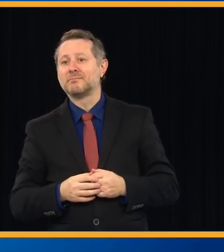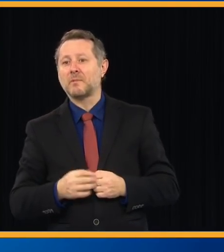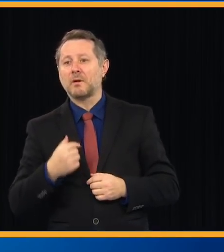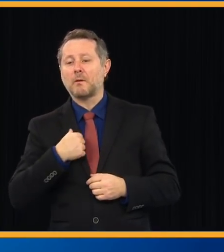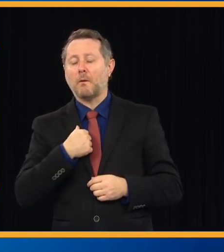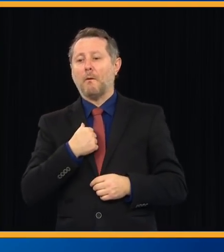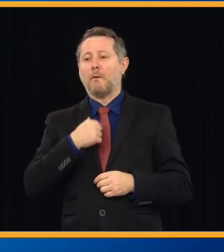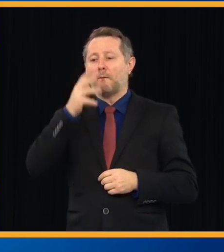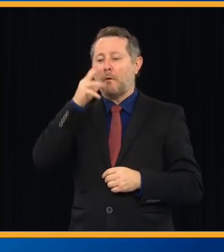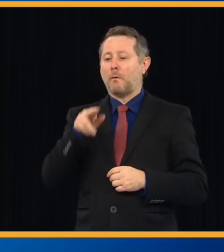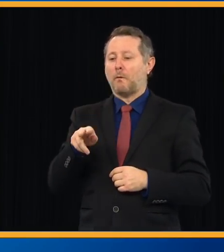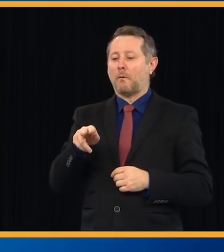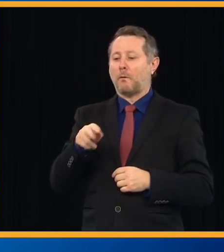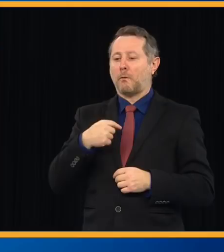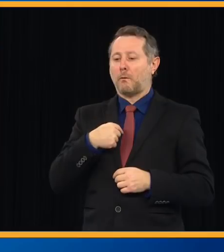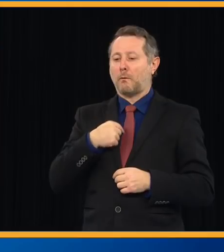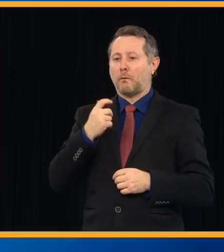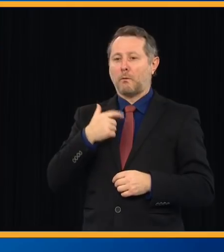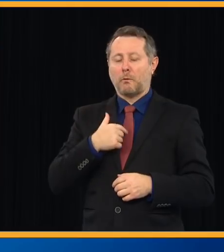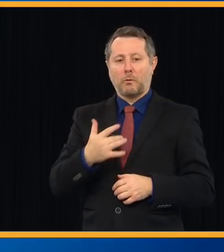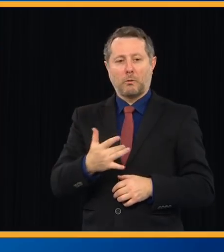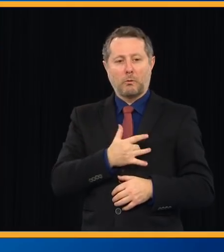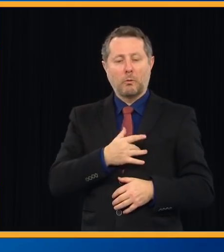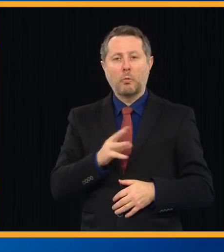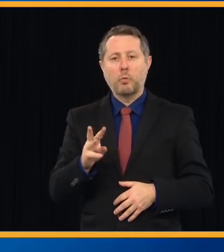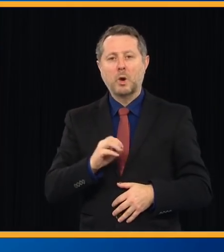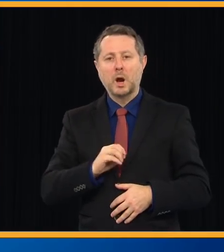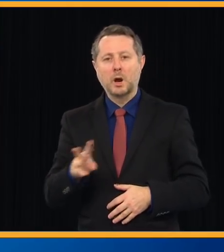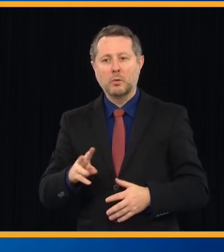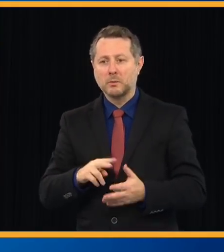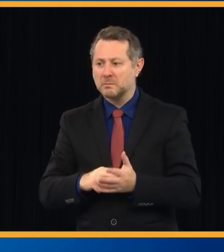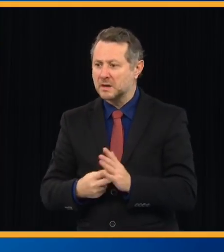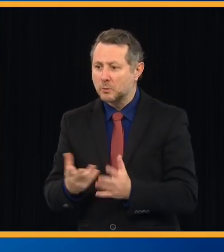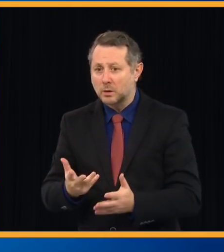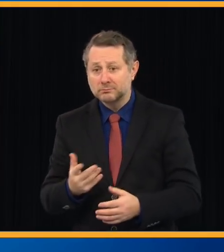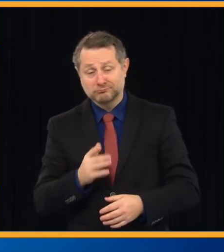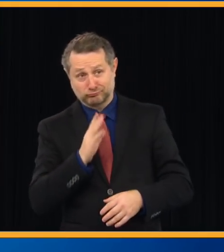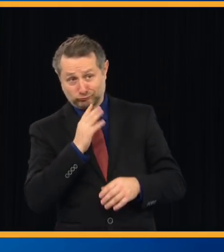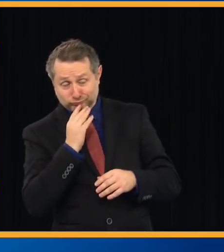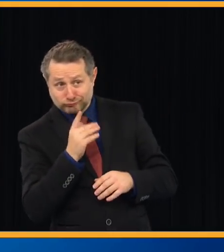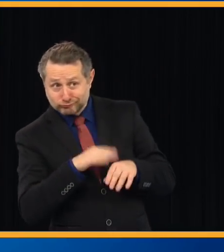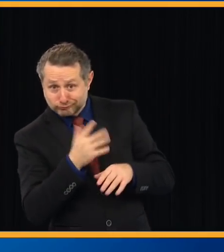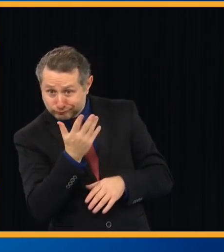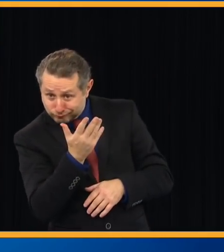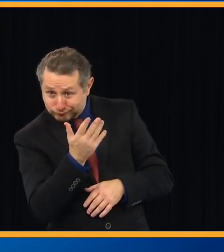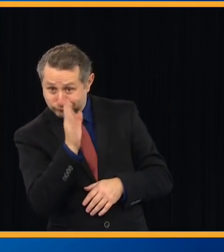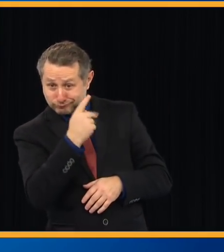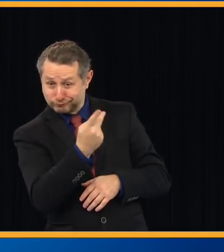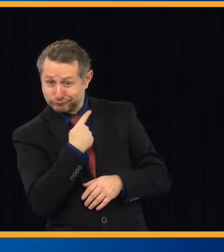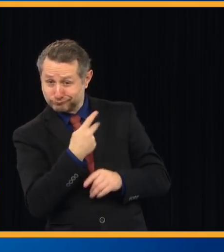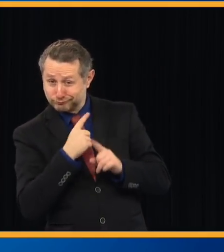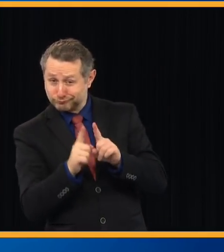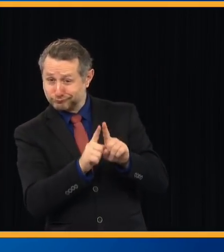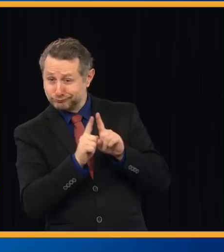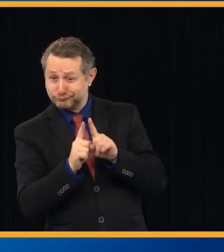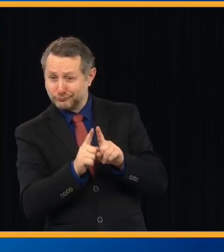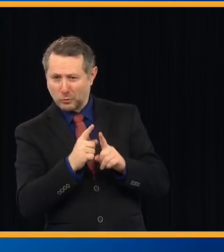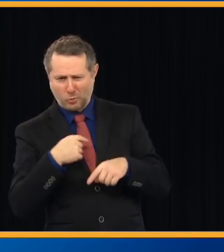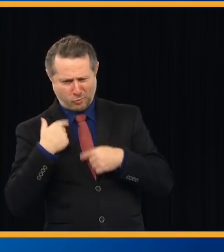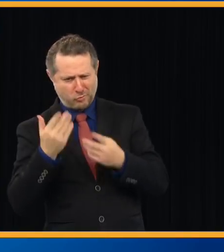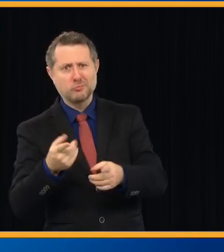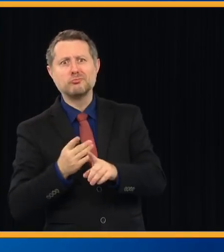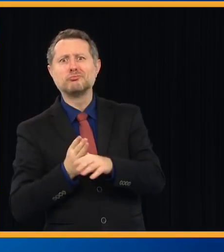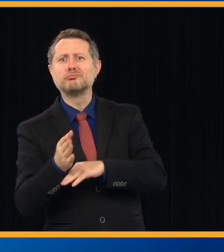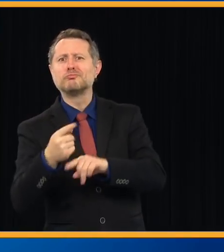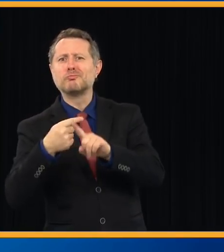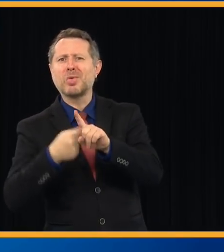wow, what does that mean? She said, well, think about it. I've been with you for over a month. I